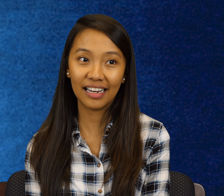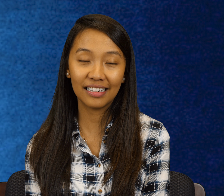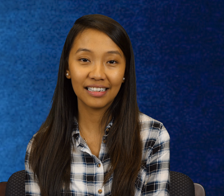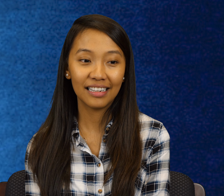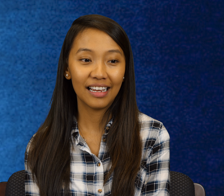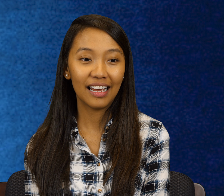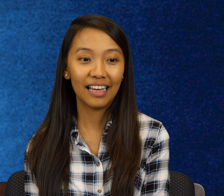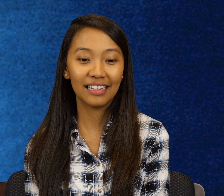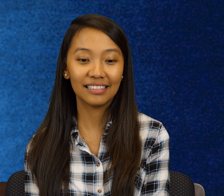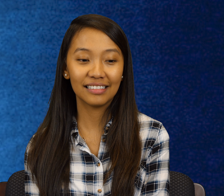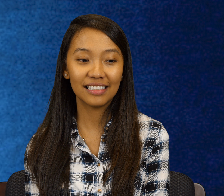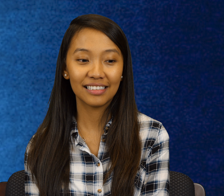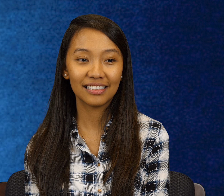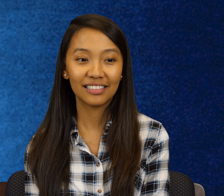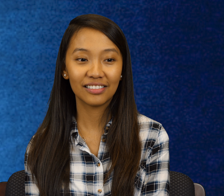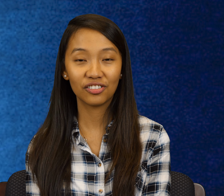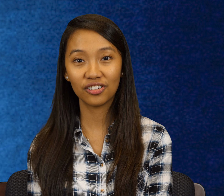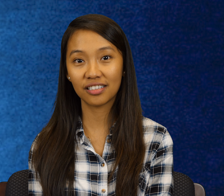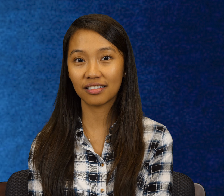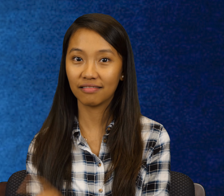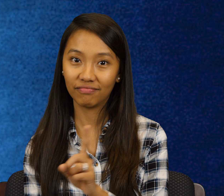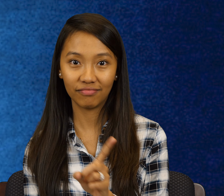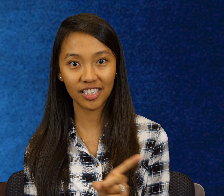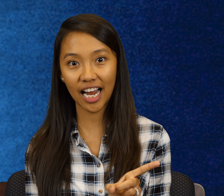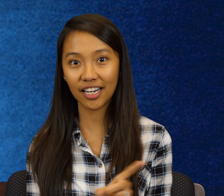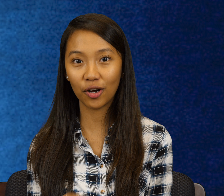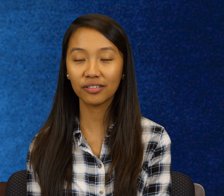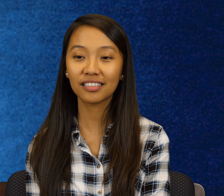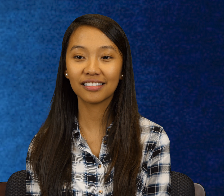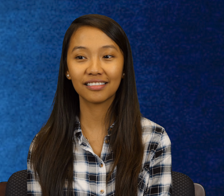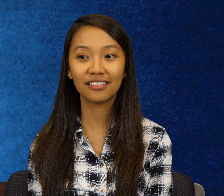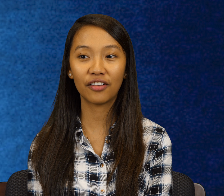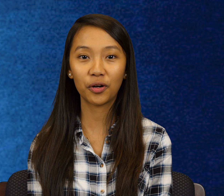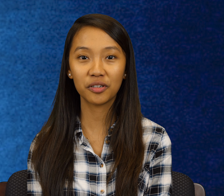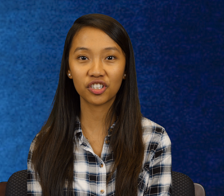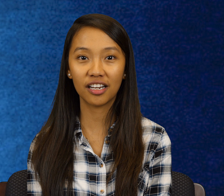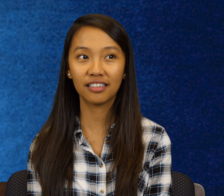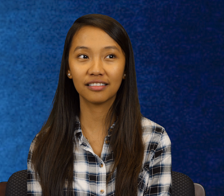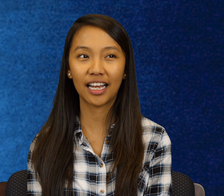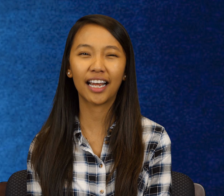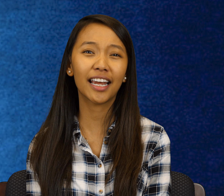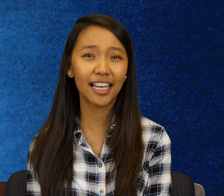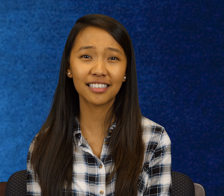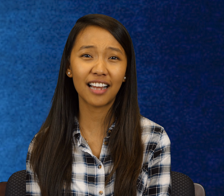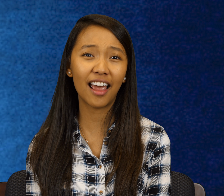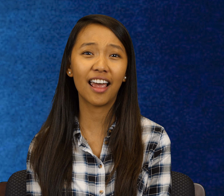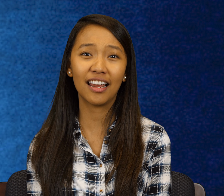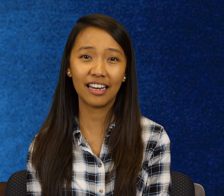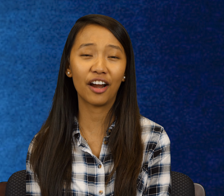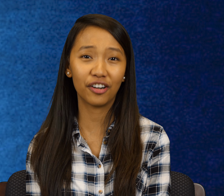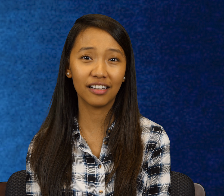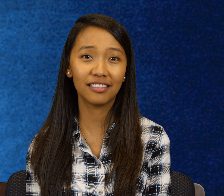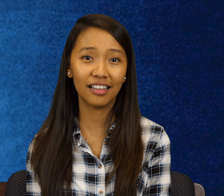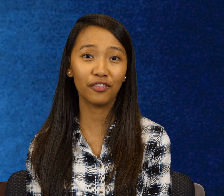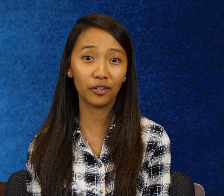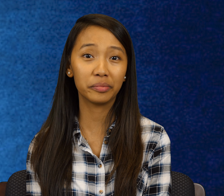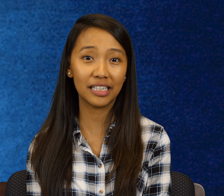proselyting. And just side note, Davao Mission, and I guess any area in the